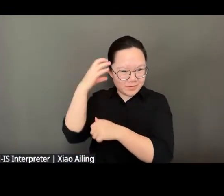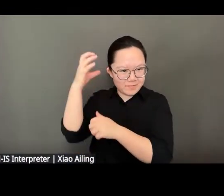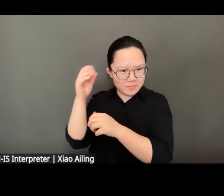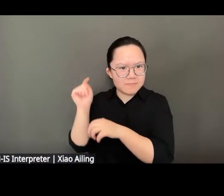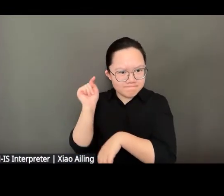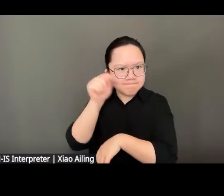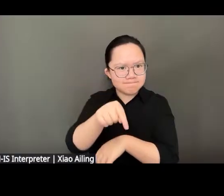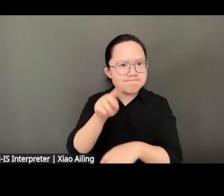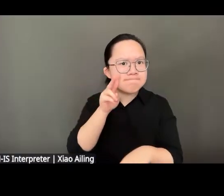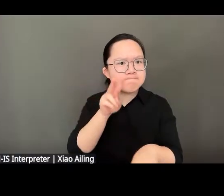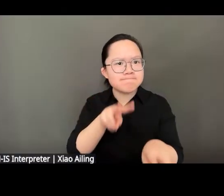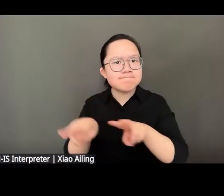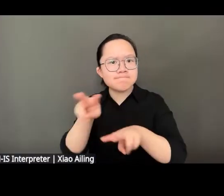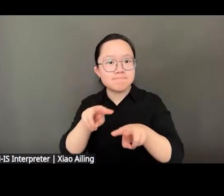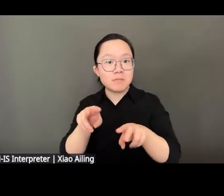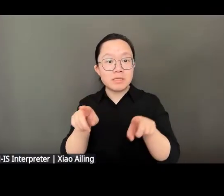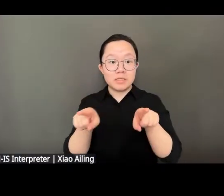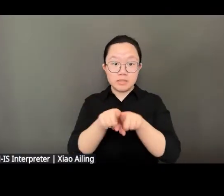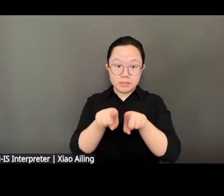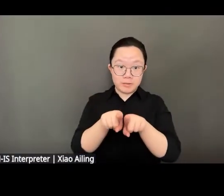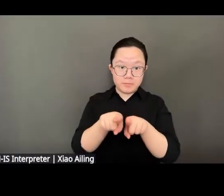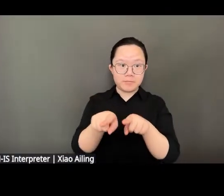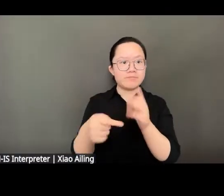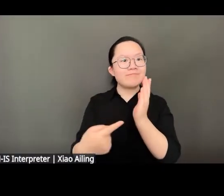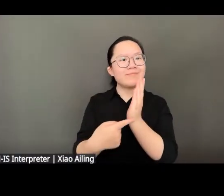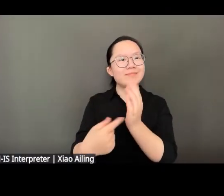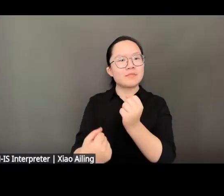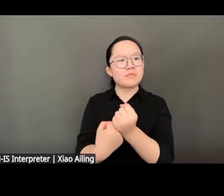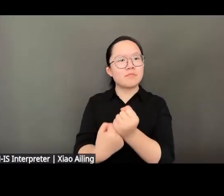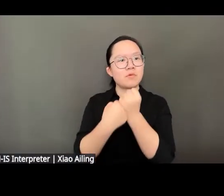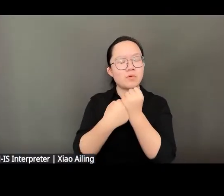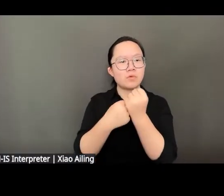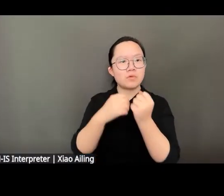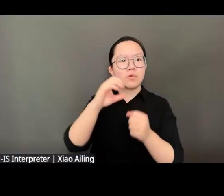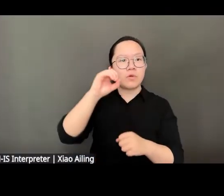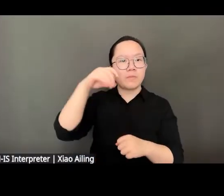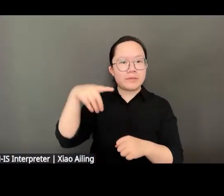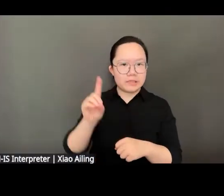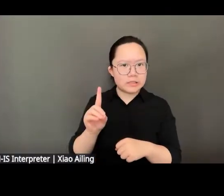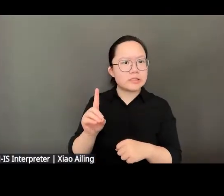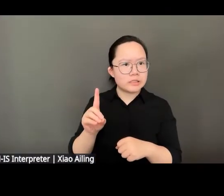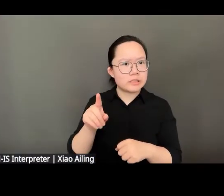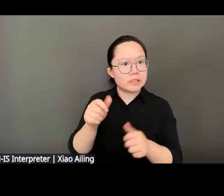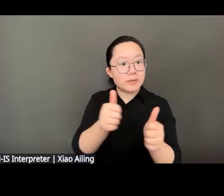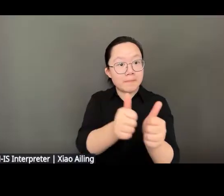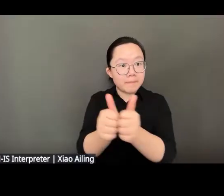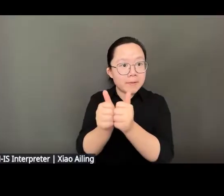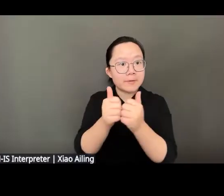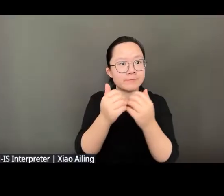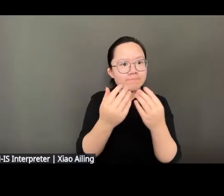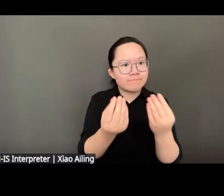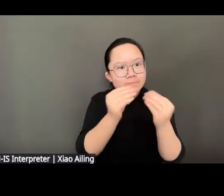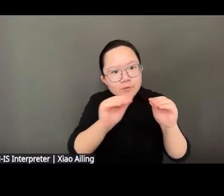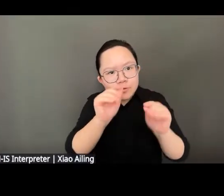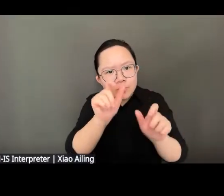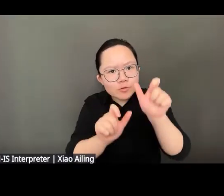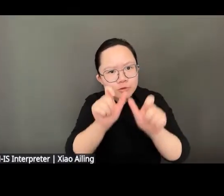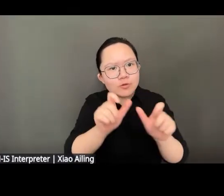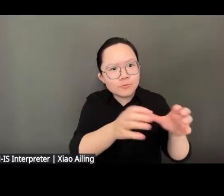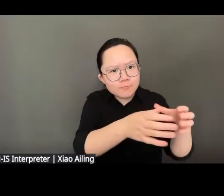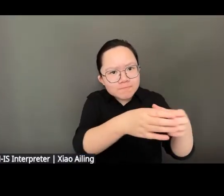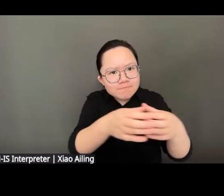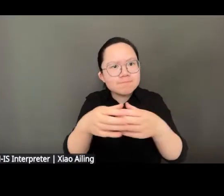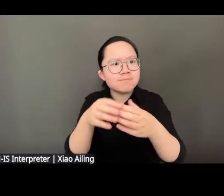on case management. They provided peer support to those teachers when they would also receive cases to help them work through